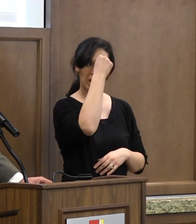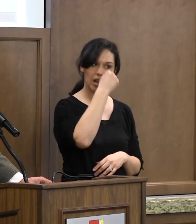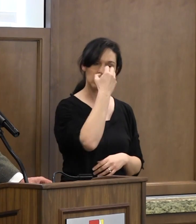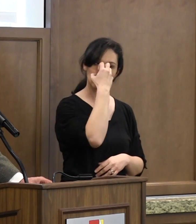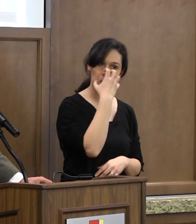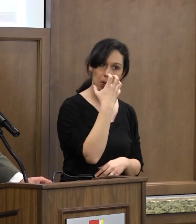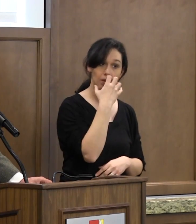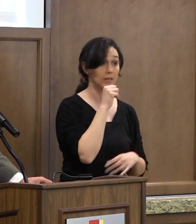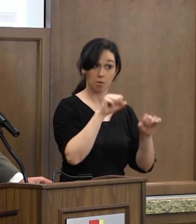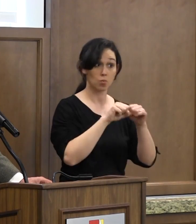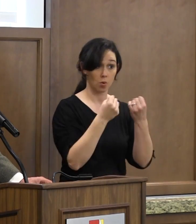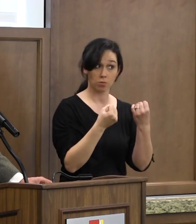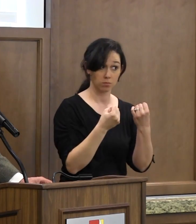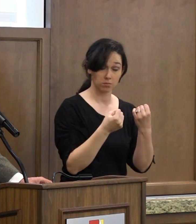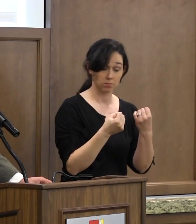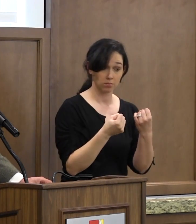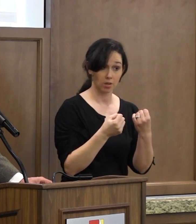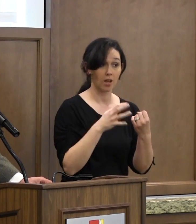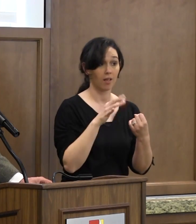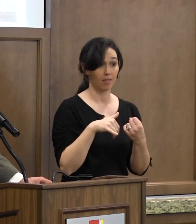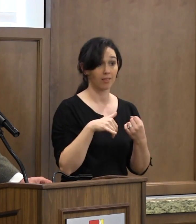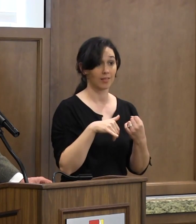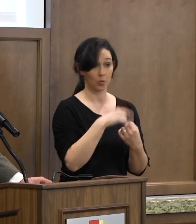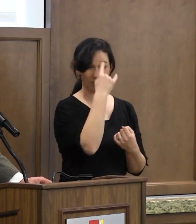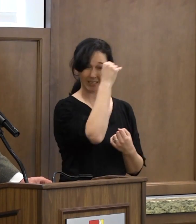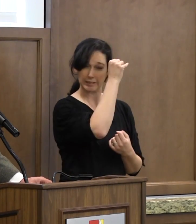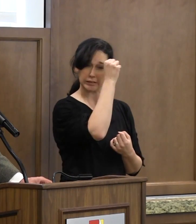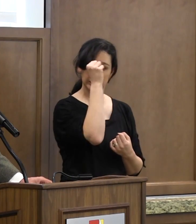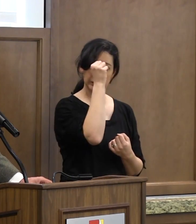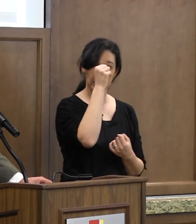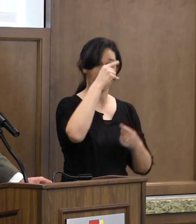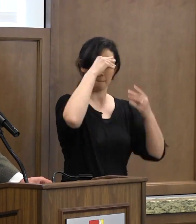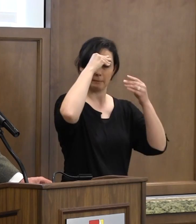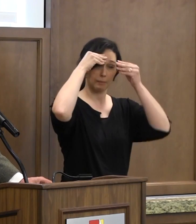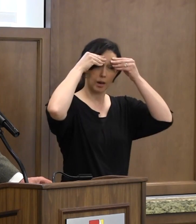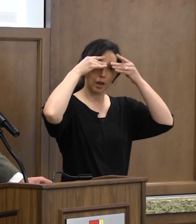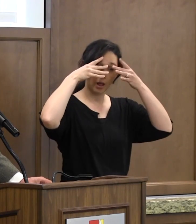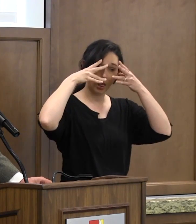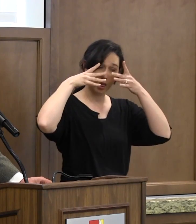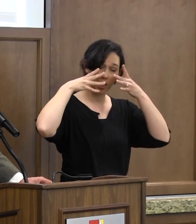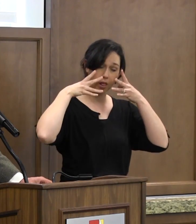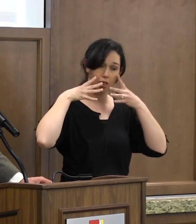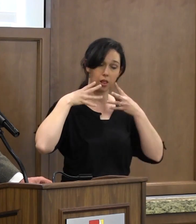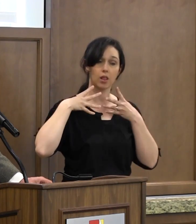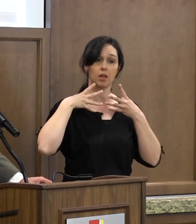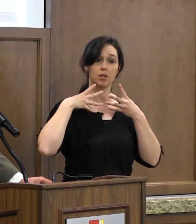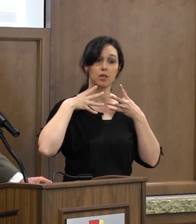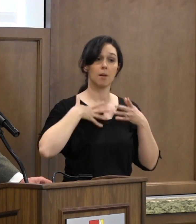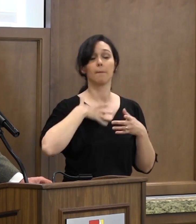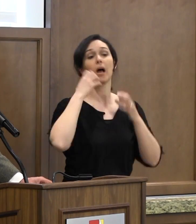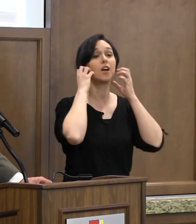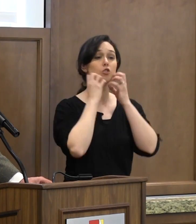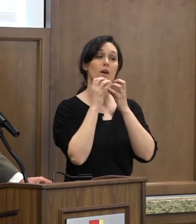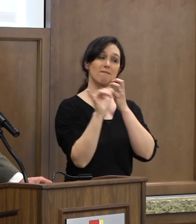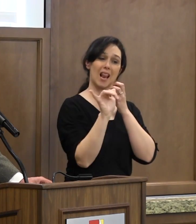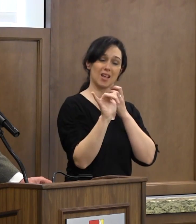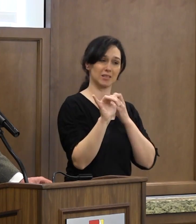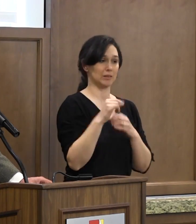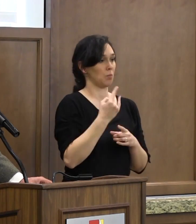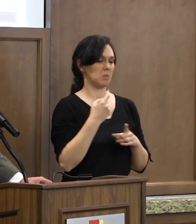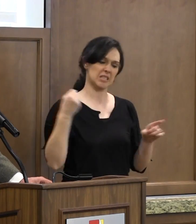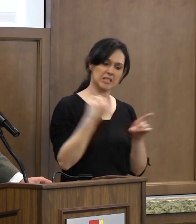swollen, but not broken. There was a slit in my brow, and blood flowed into my eye and mouth. My jaw felt like someone had hit me